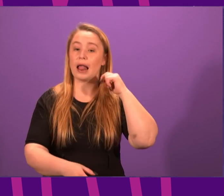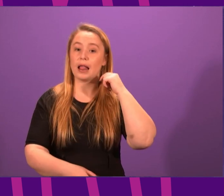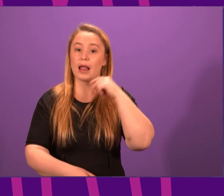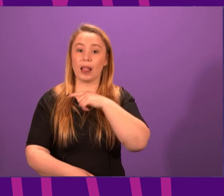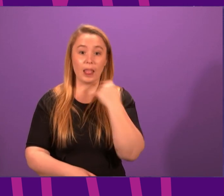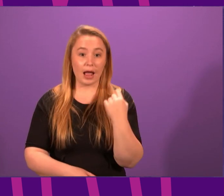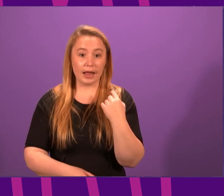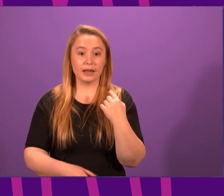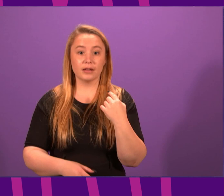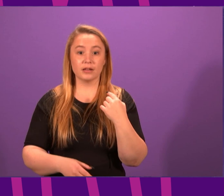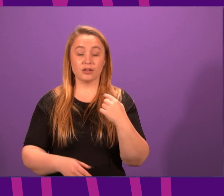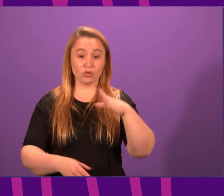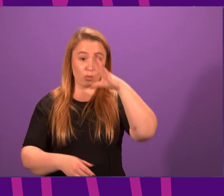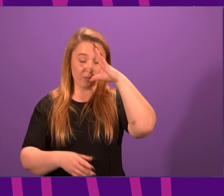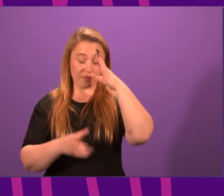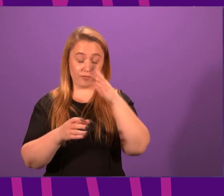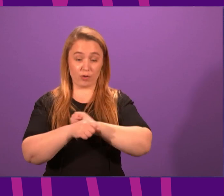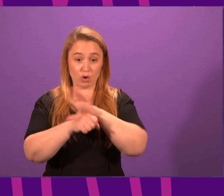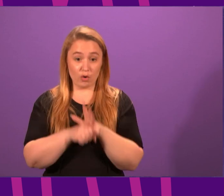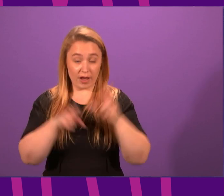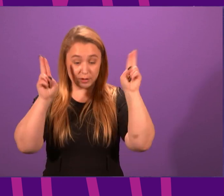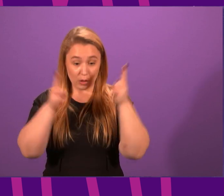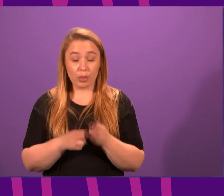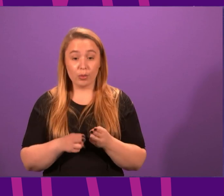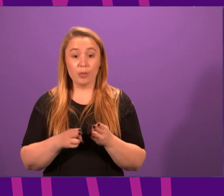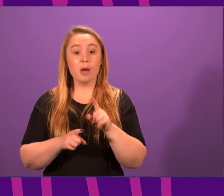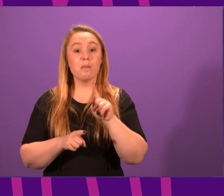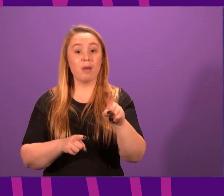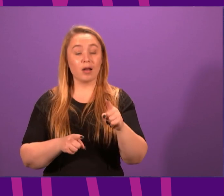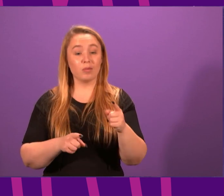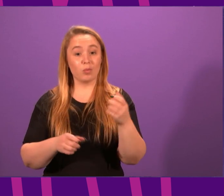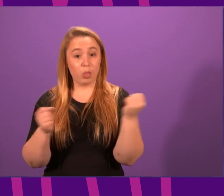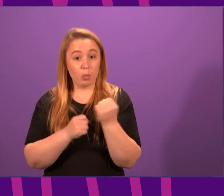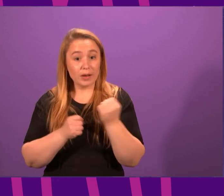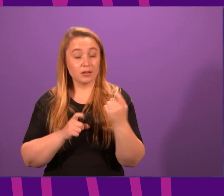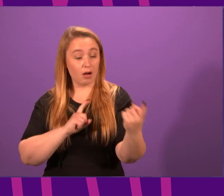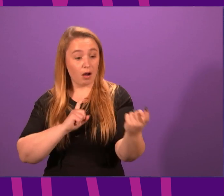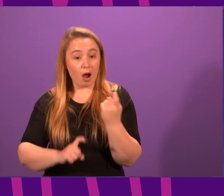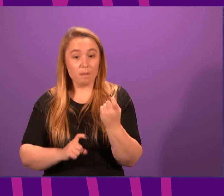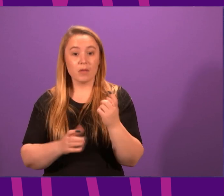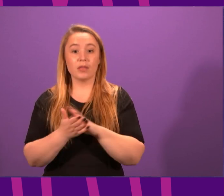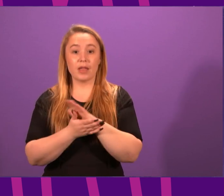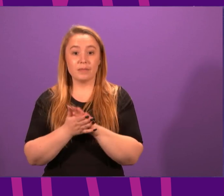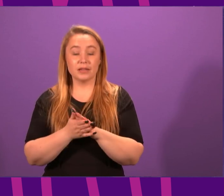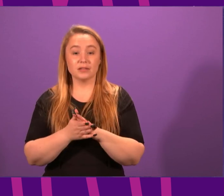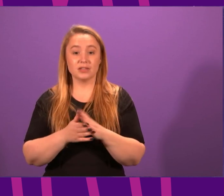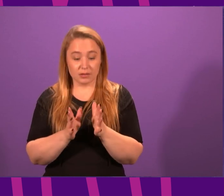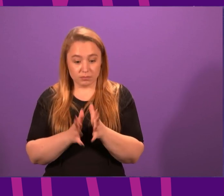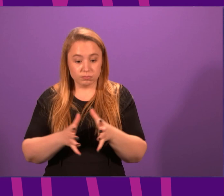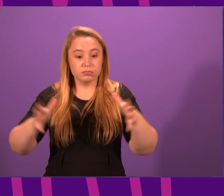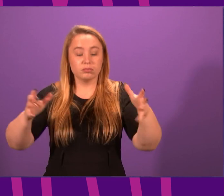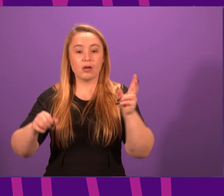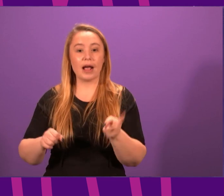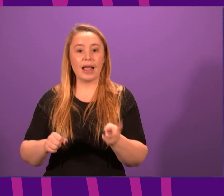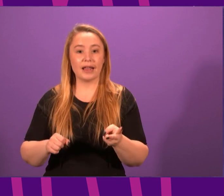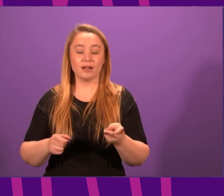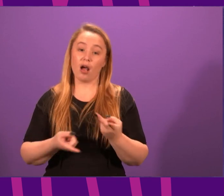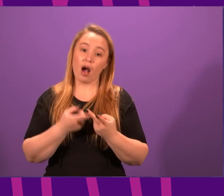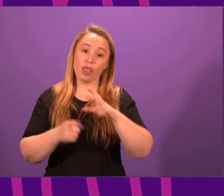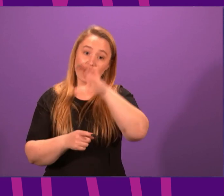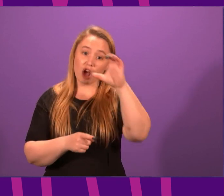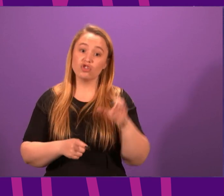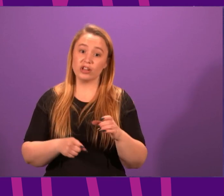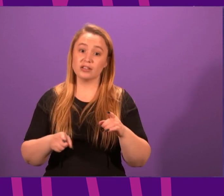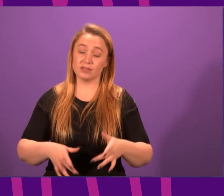virus. With winter coming and lockdown being lifted, that becomes much more difficult, as countries across the world are finding. But I wonder if he would agree with me that